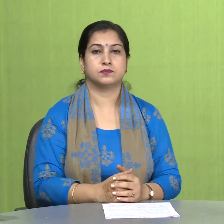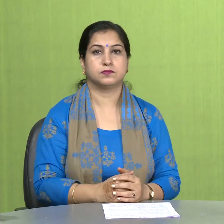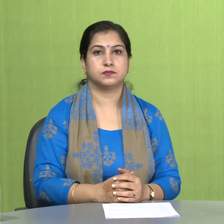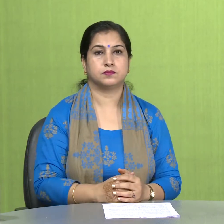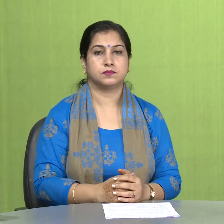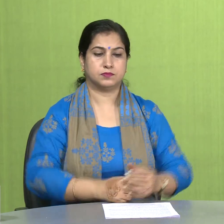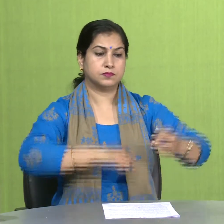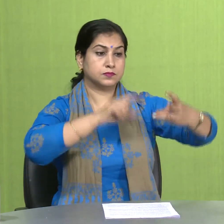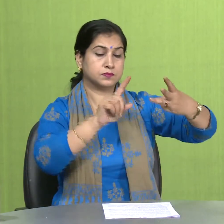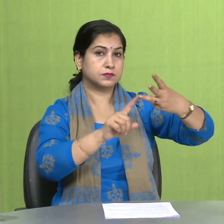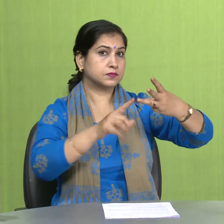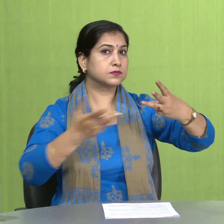The third category